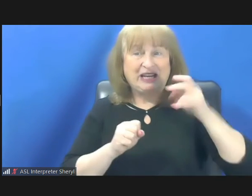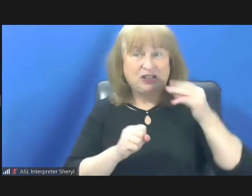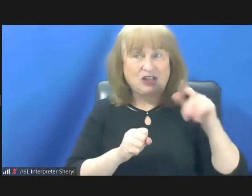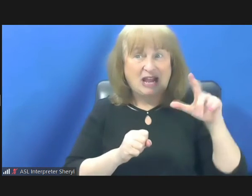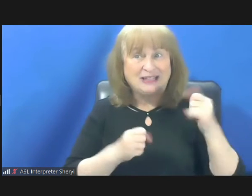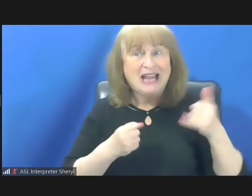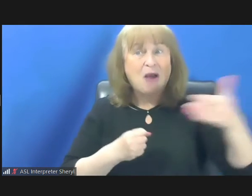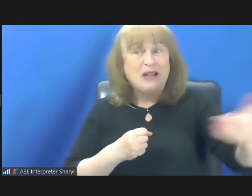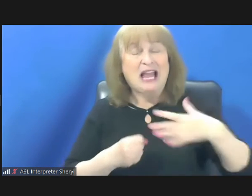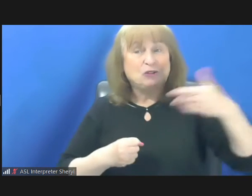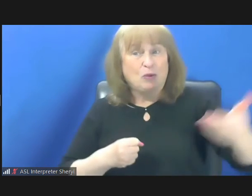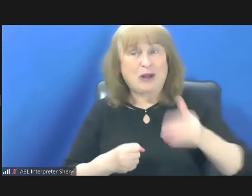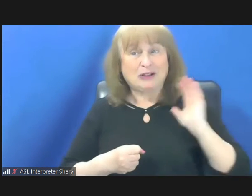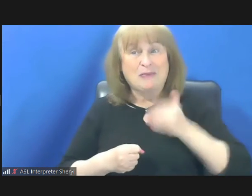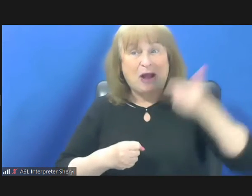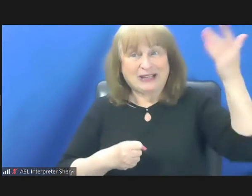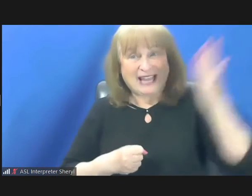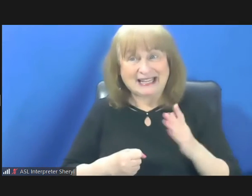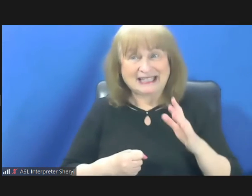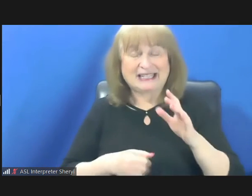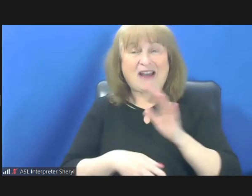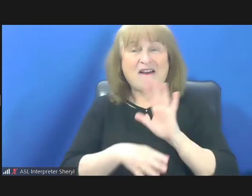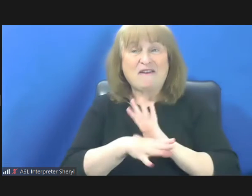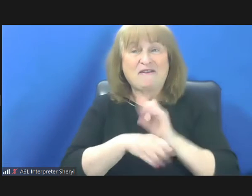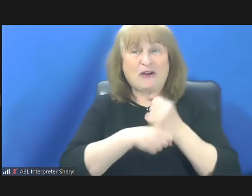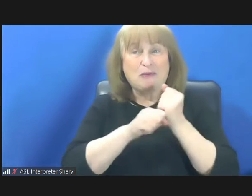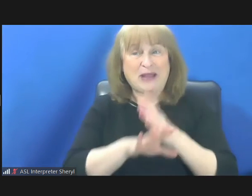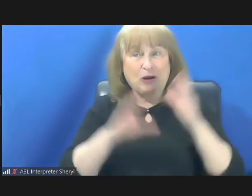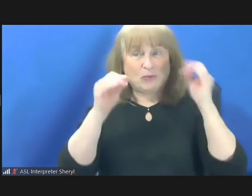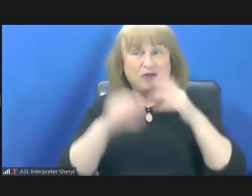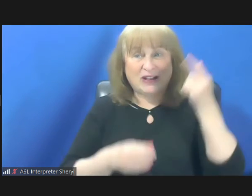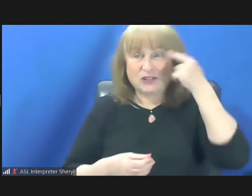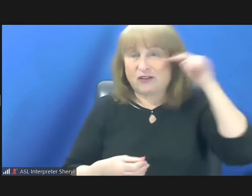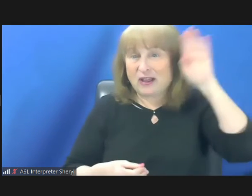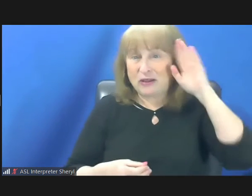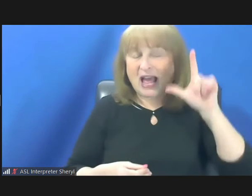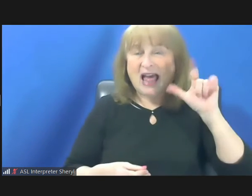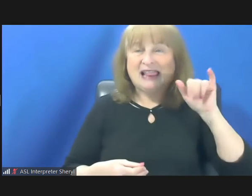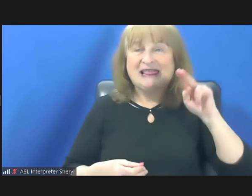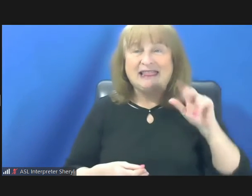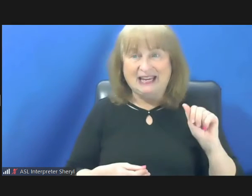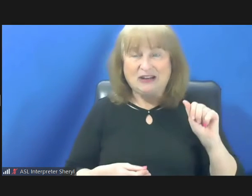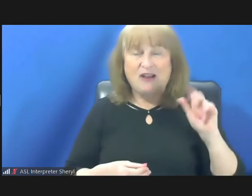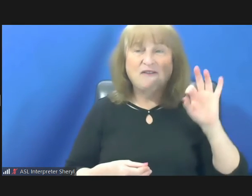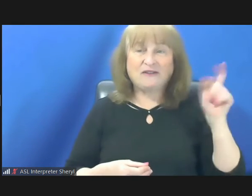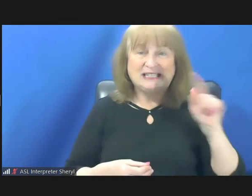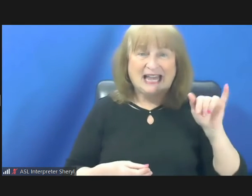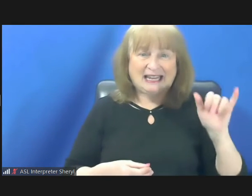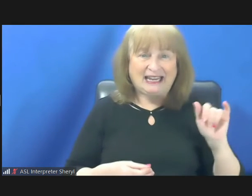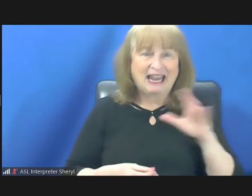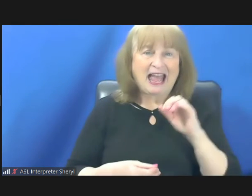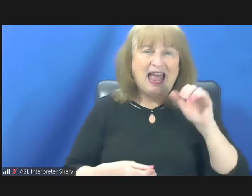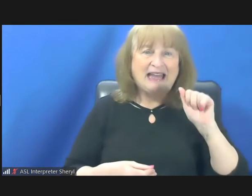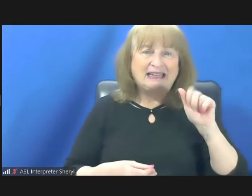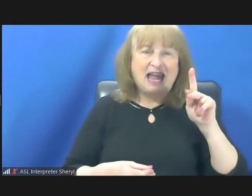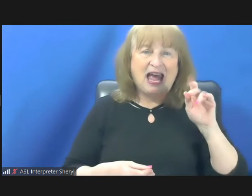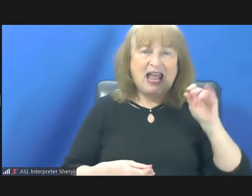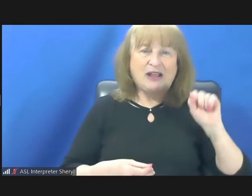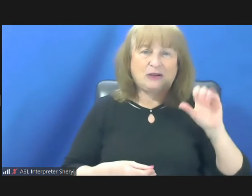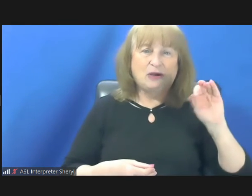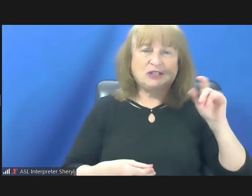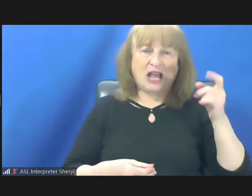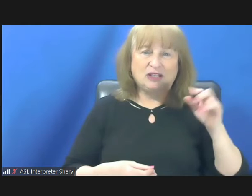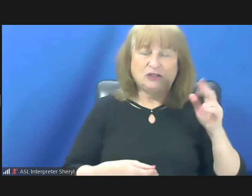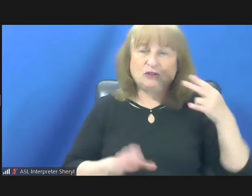I'd like to welcome our guests, filmmakers and professor of anthropology, Lina Fruzzeti and Ákos Östör, who are joining us from Providence,